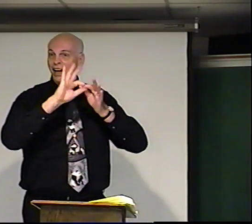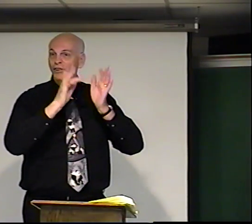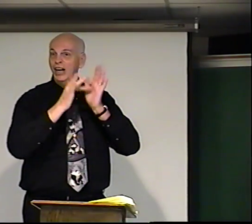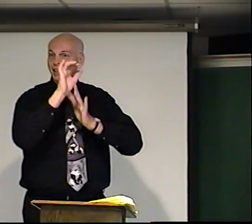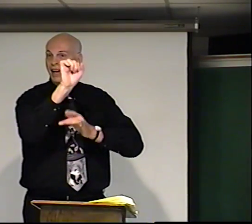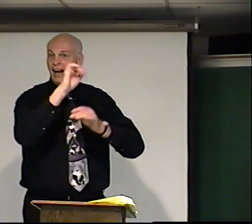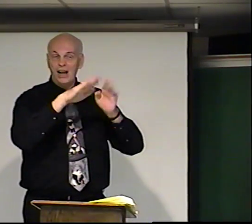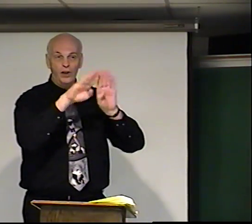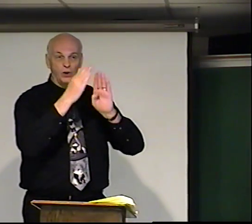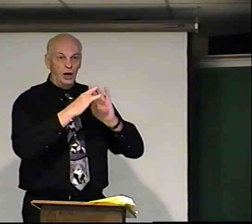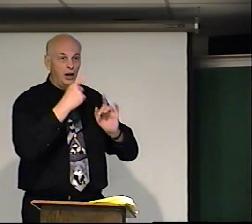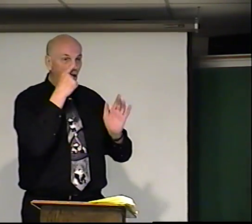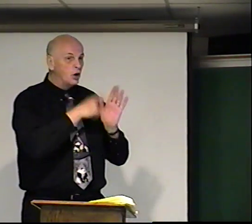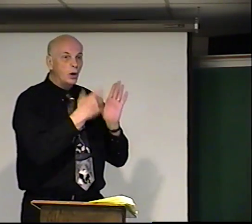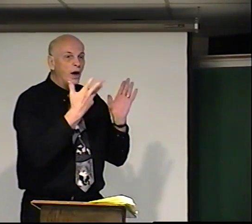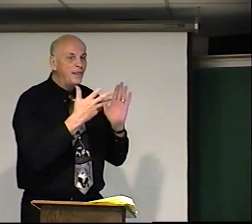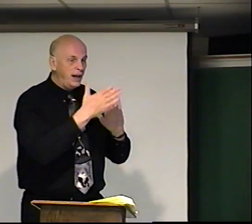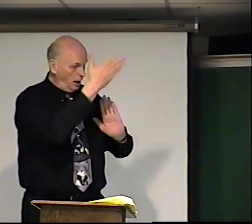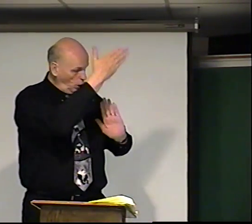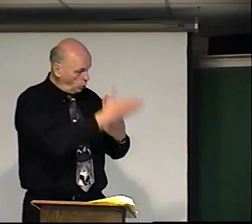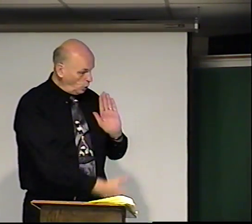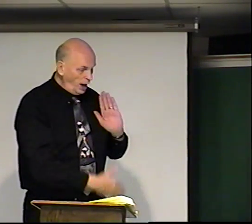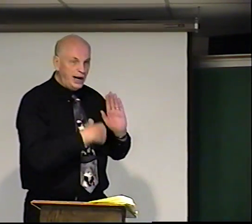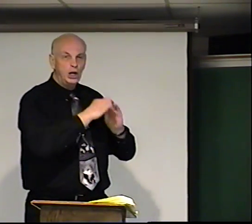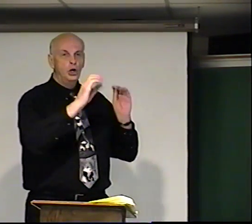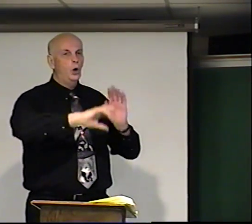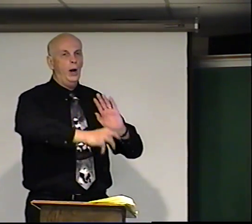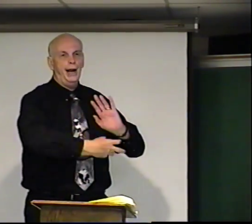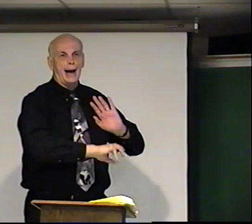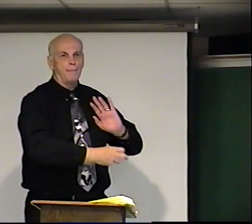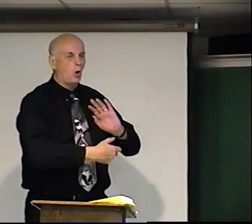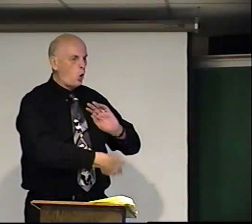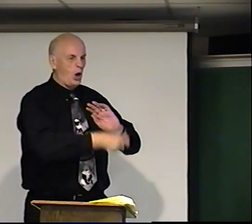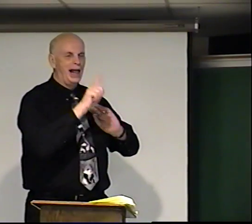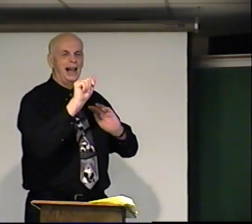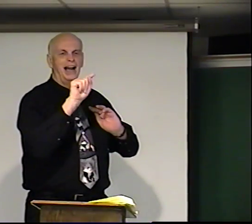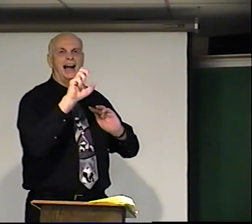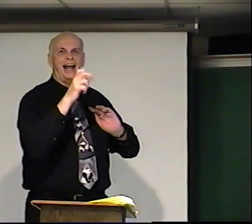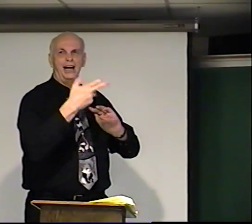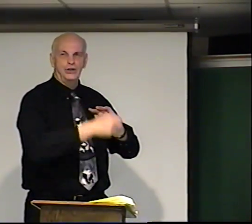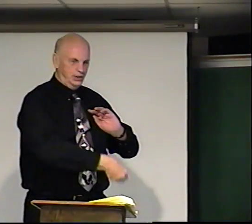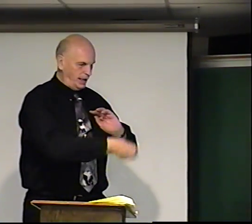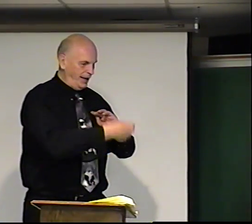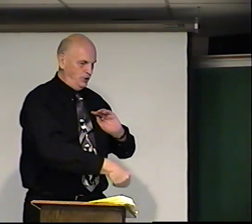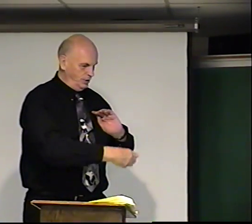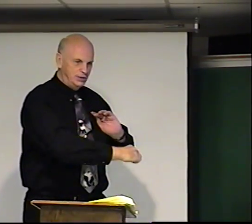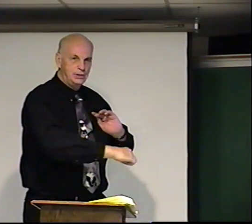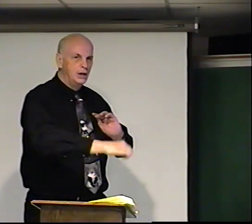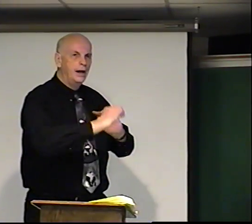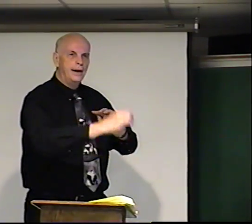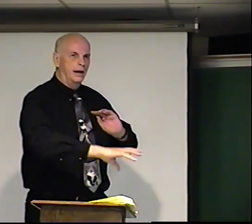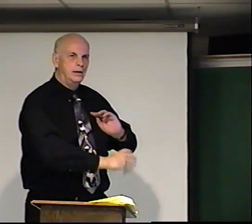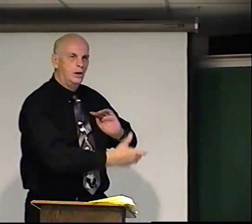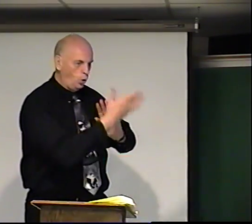If she's a monk in the door, do what the door don't have or bash it, bless you.